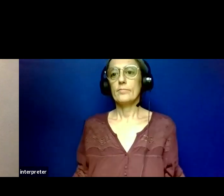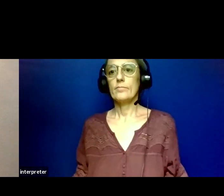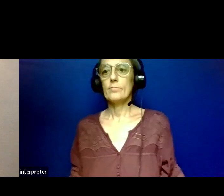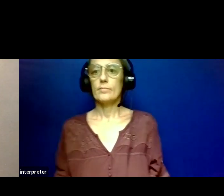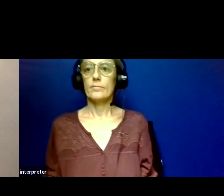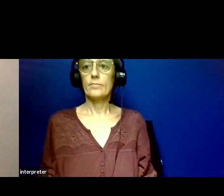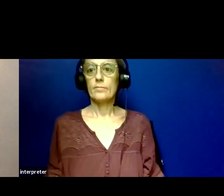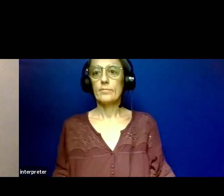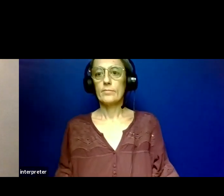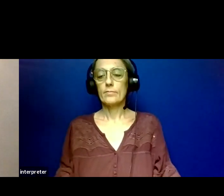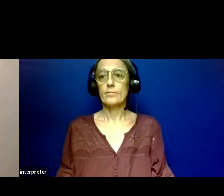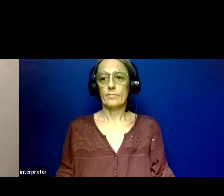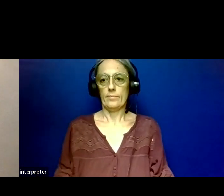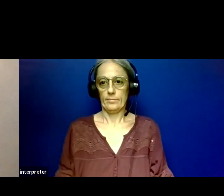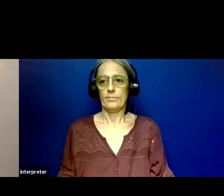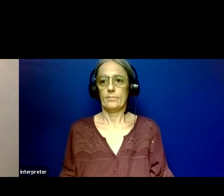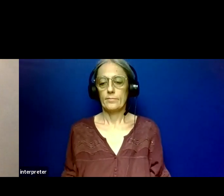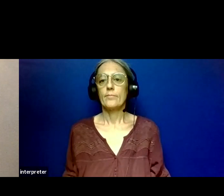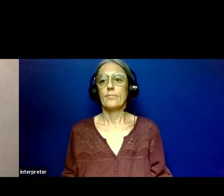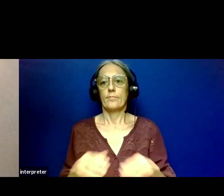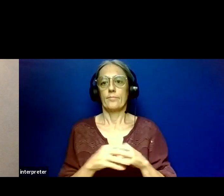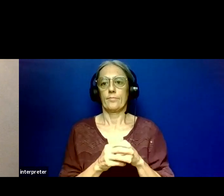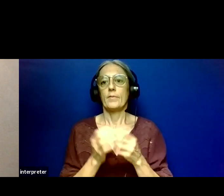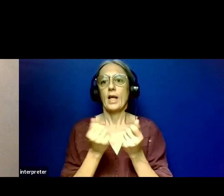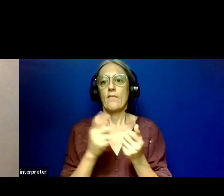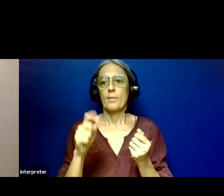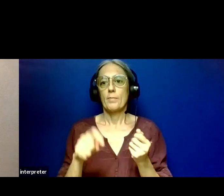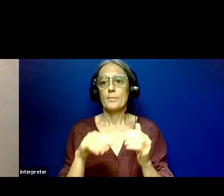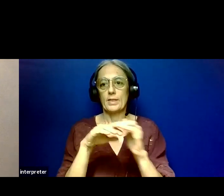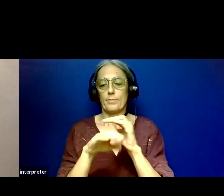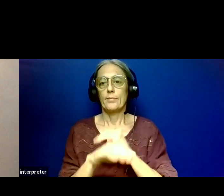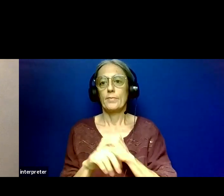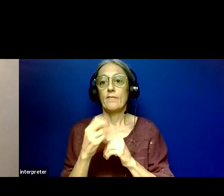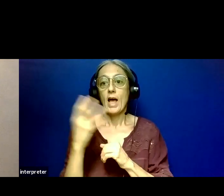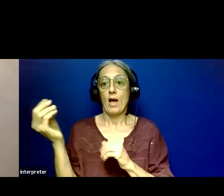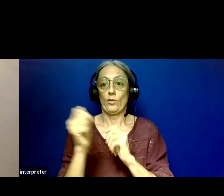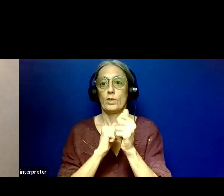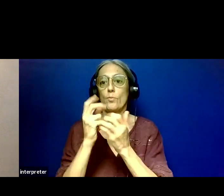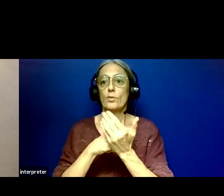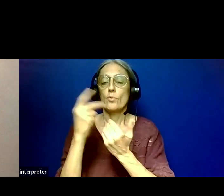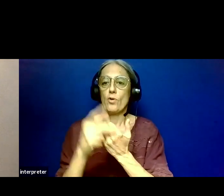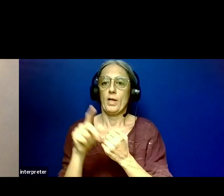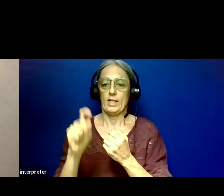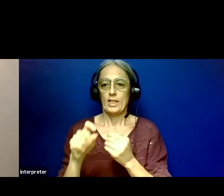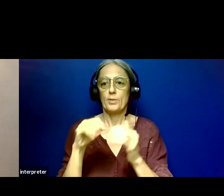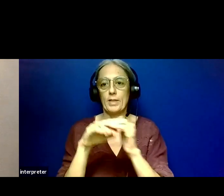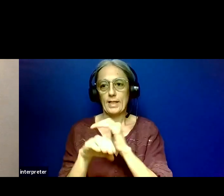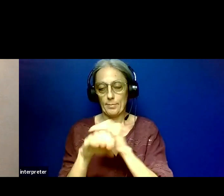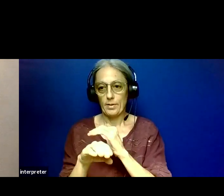community centers, must be accessible as well. If you have outdoor sports programs, they need to be